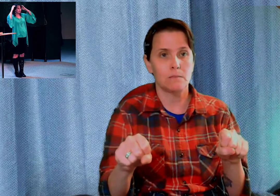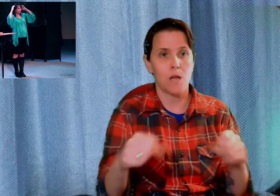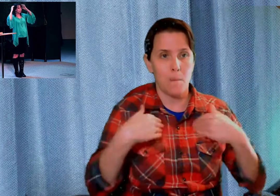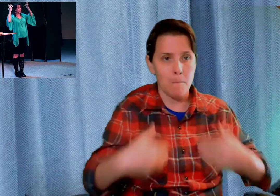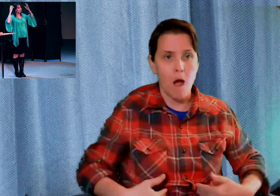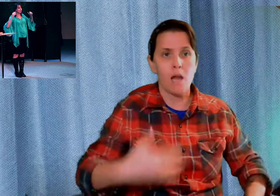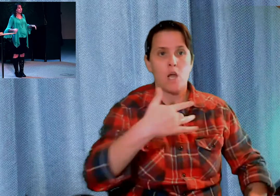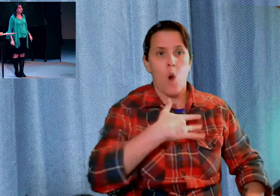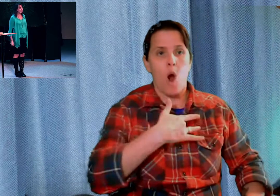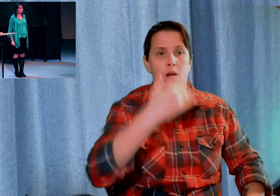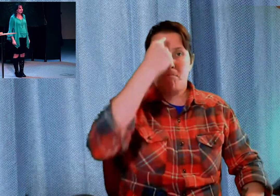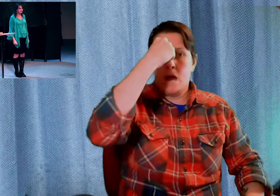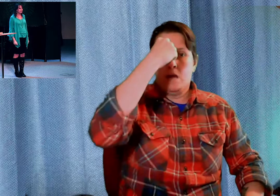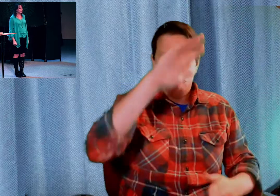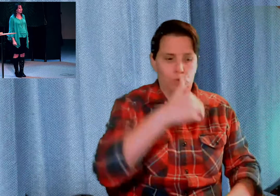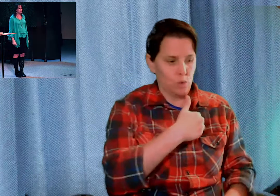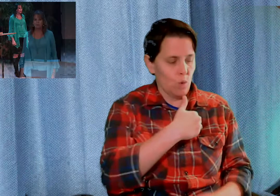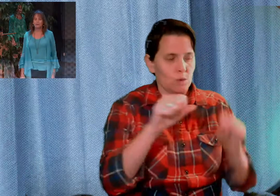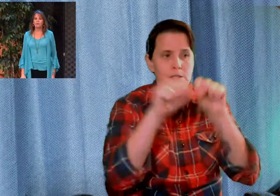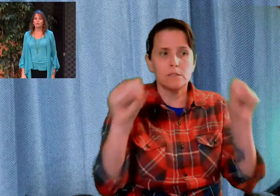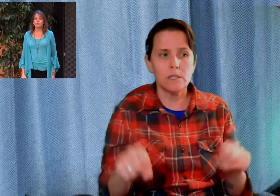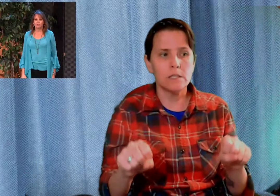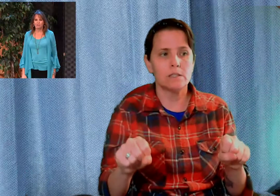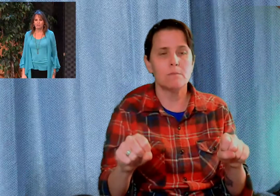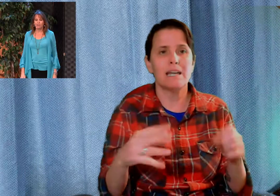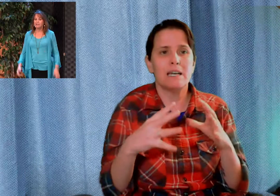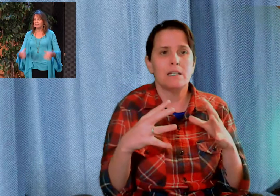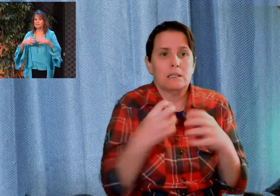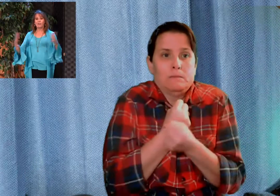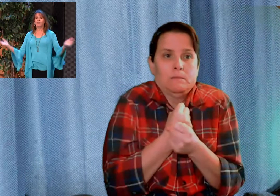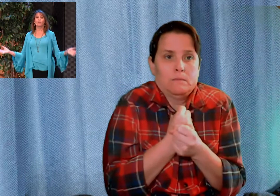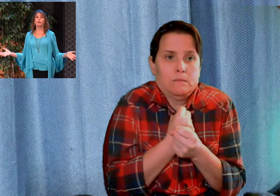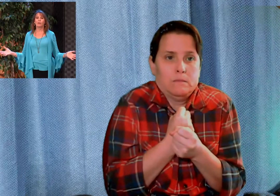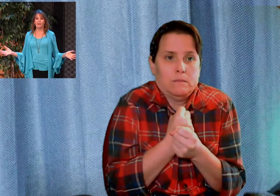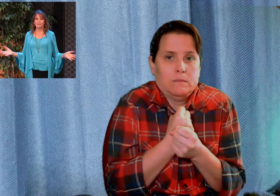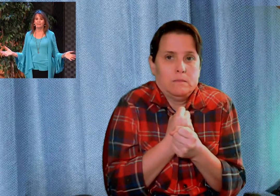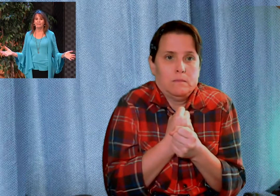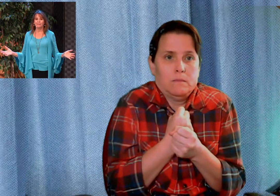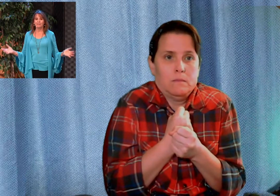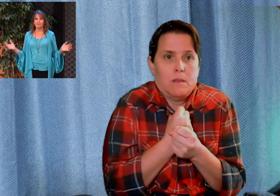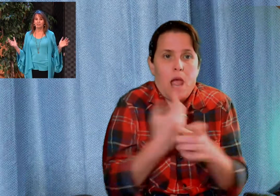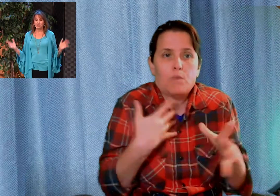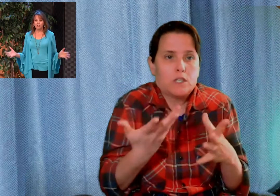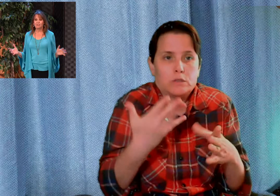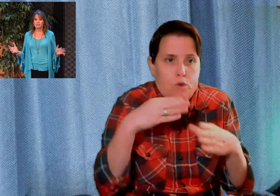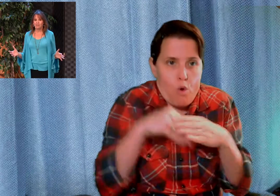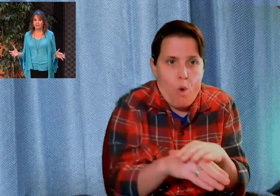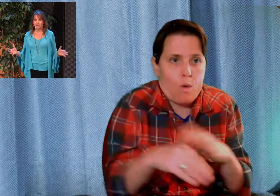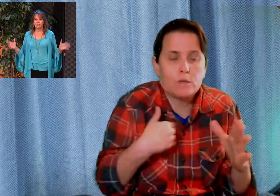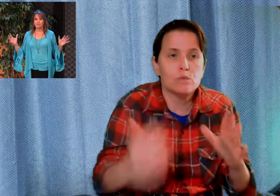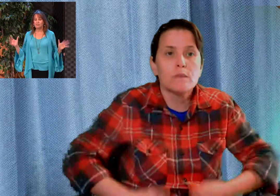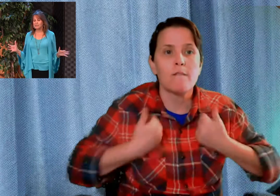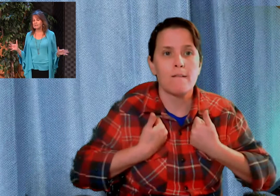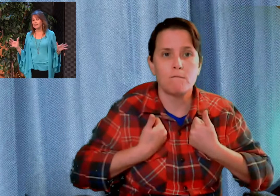We tap into the reptilian brain and we go into survival. It's nothing wrong with that. It's just